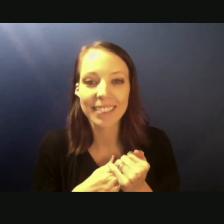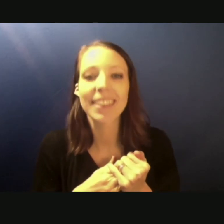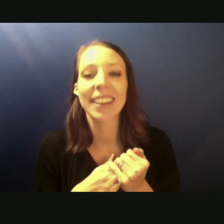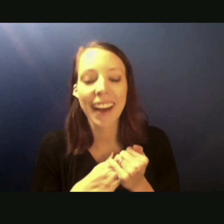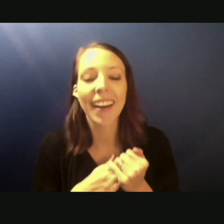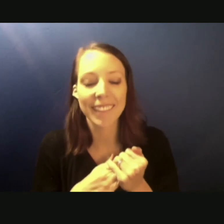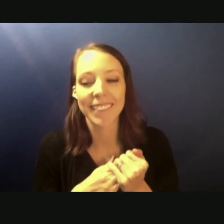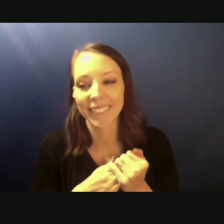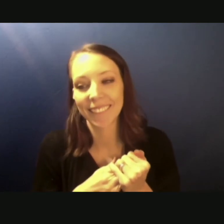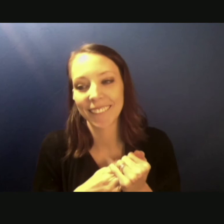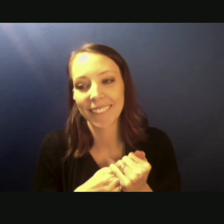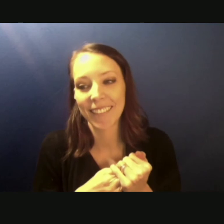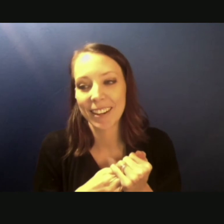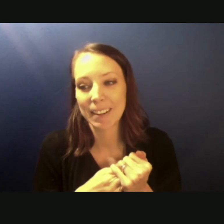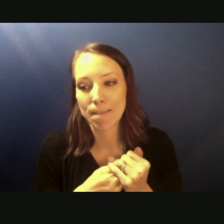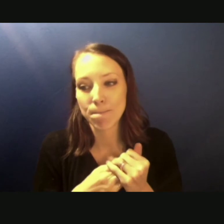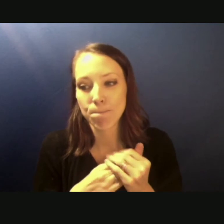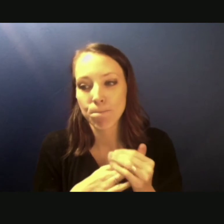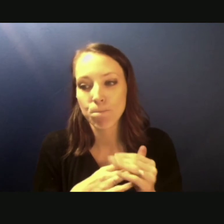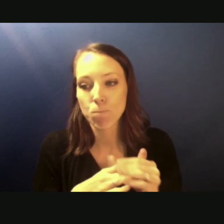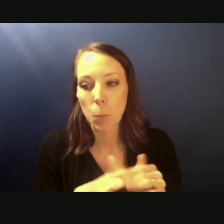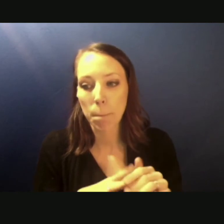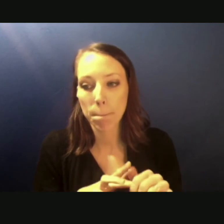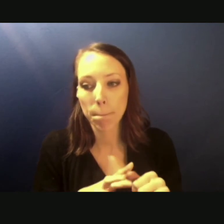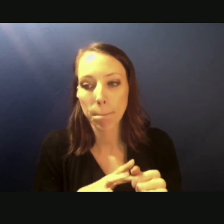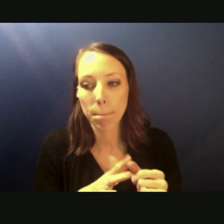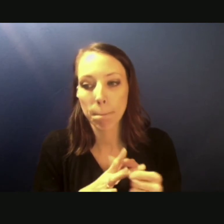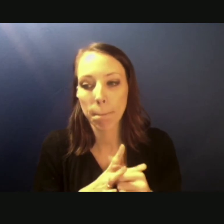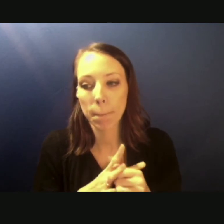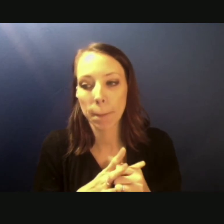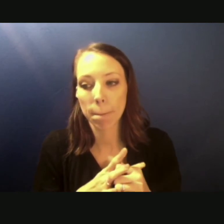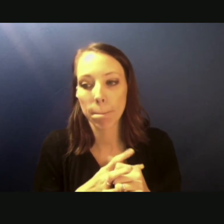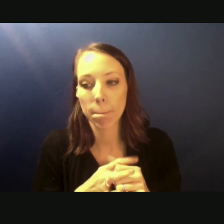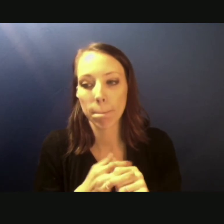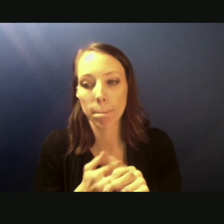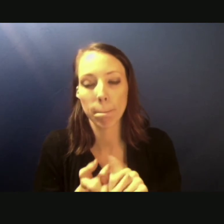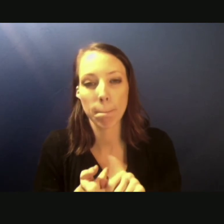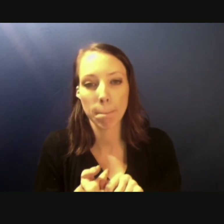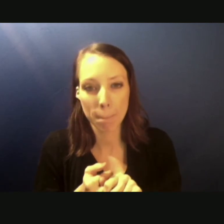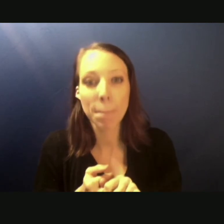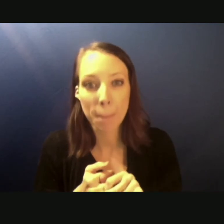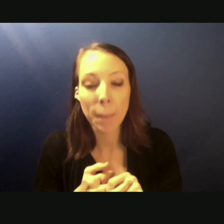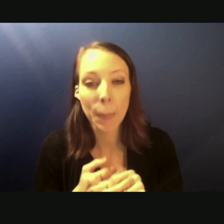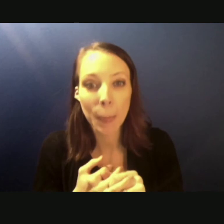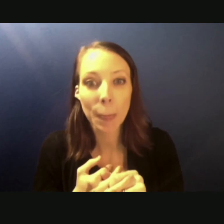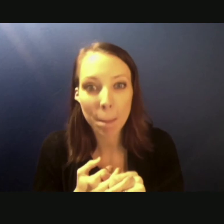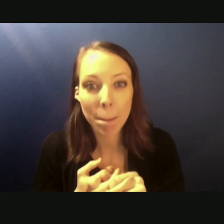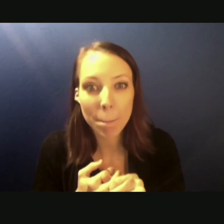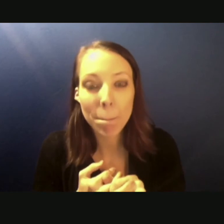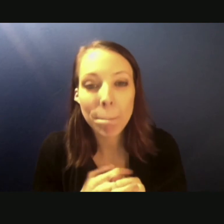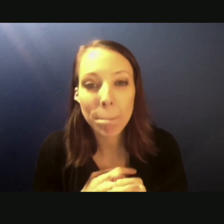culture. Yeah. I mean, I'm from North Carolina, right? So it's all, it's the